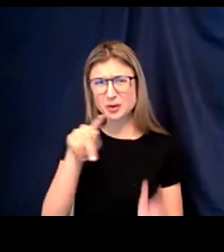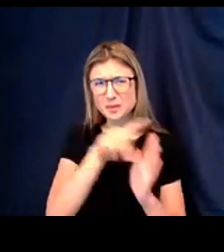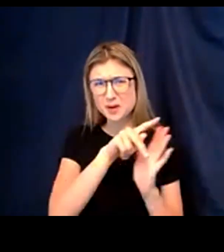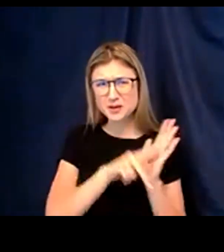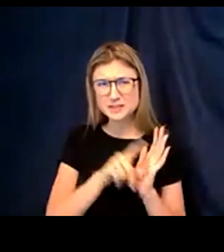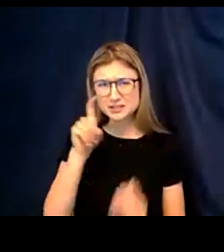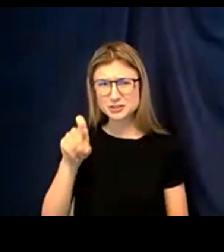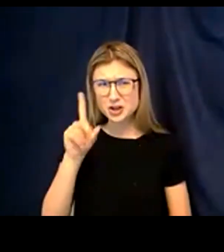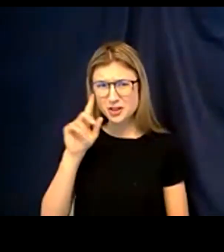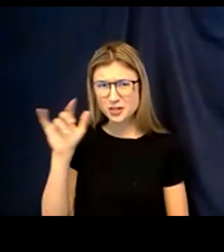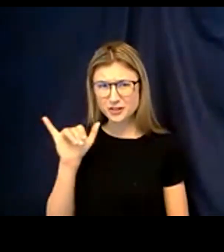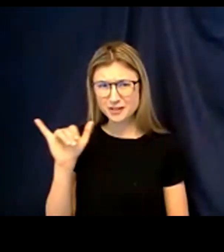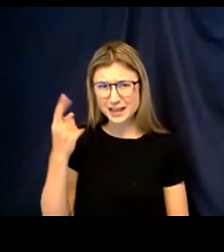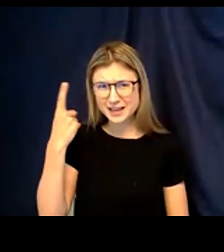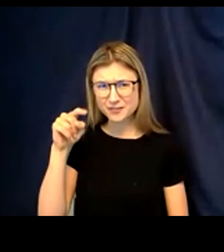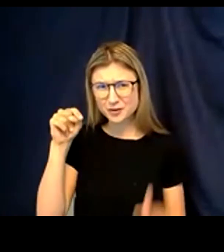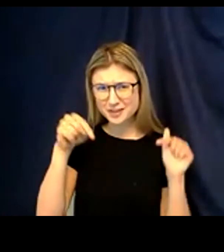like?